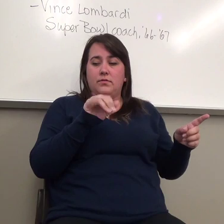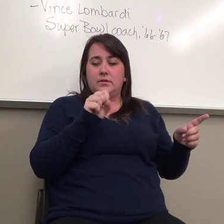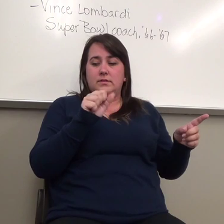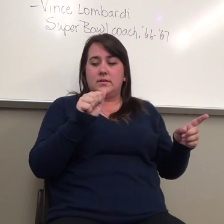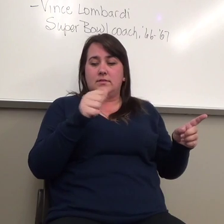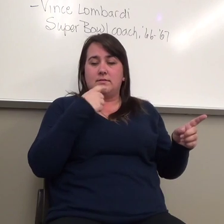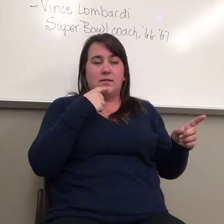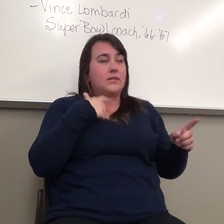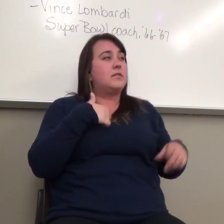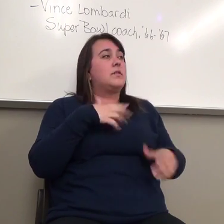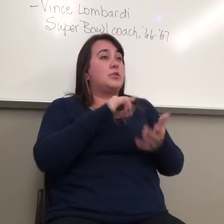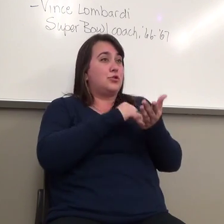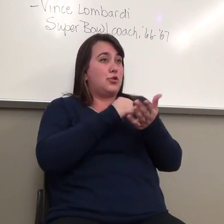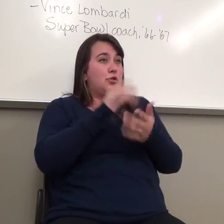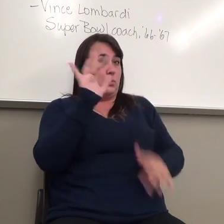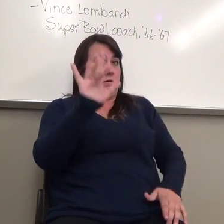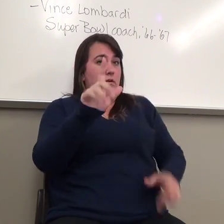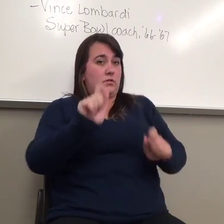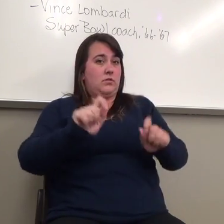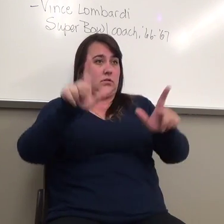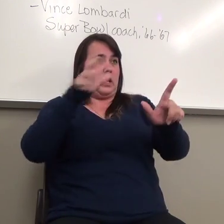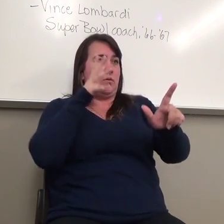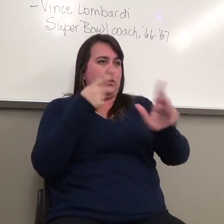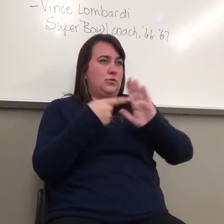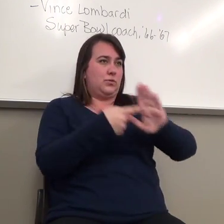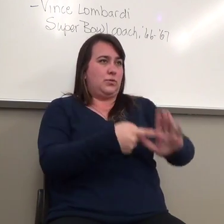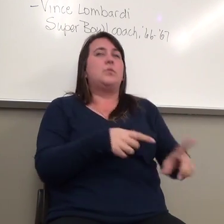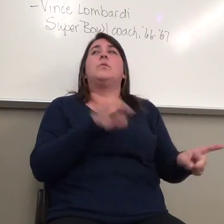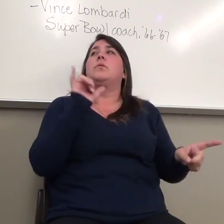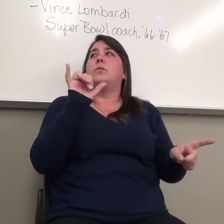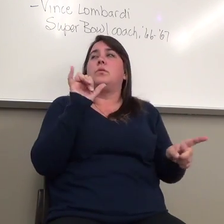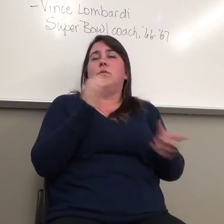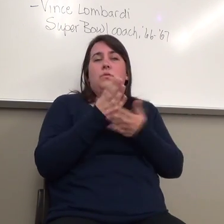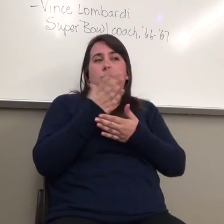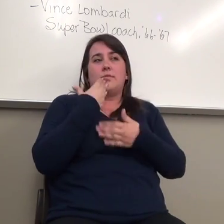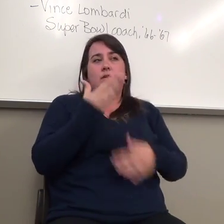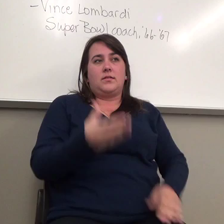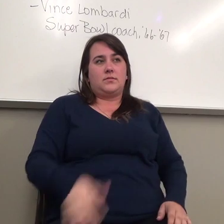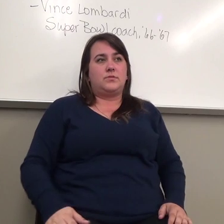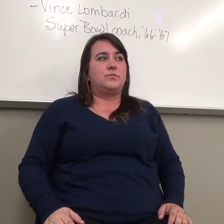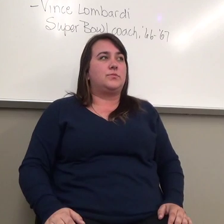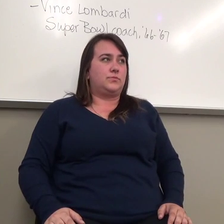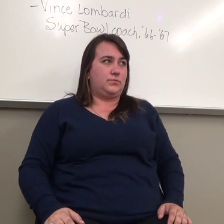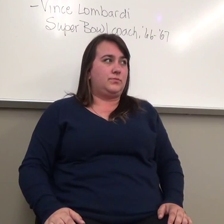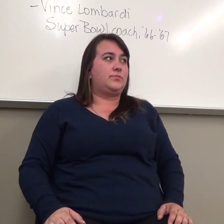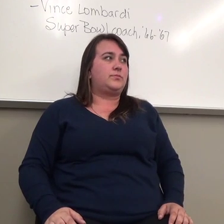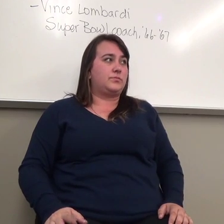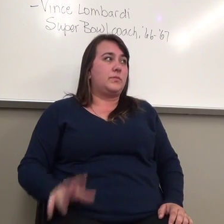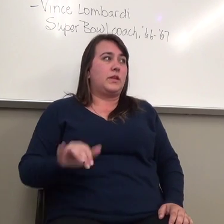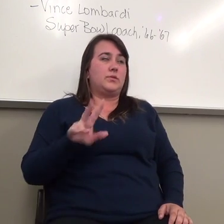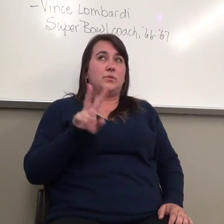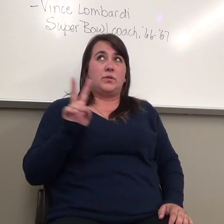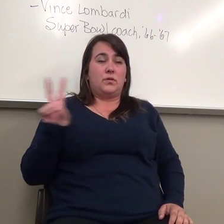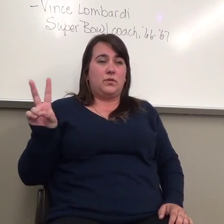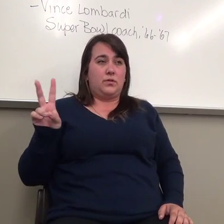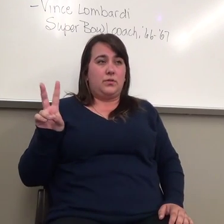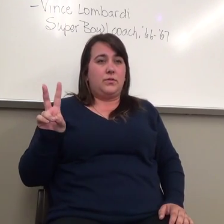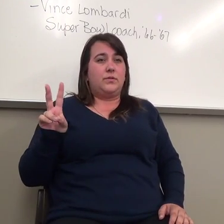Yeah. Thank you. Okay. Okay, so that's what we need to look at. If we look at,